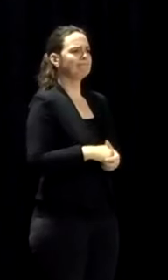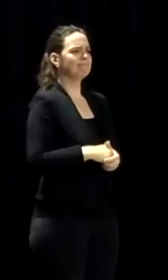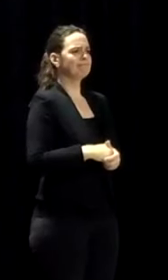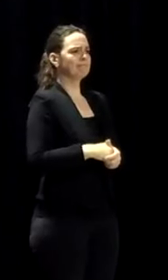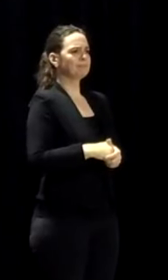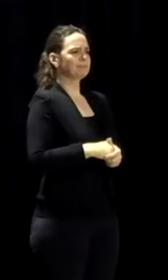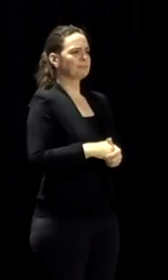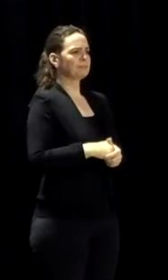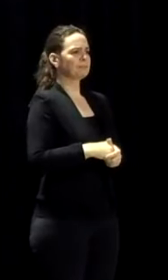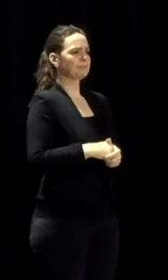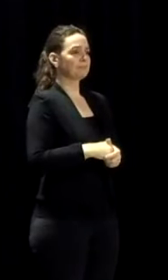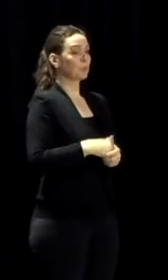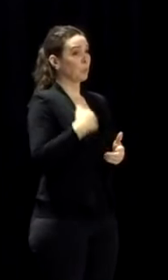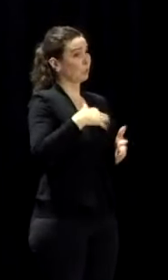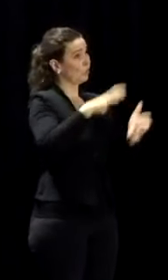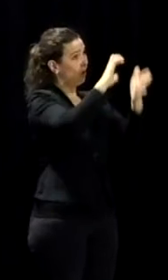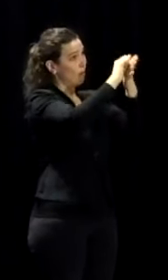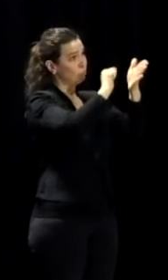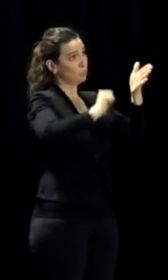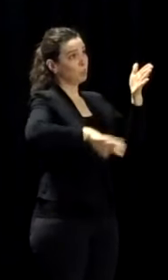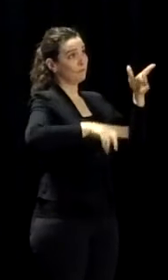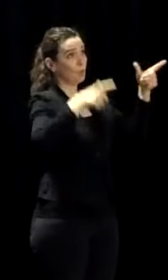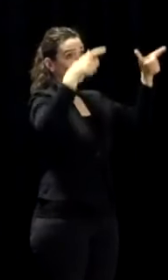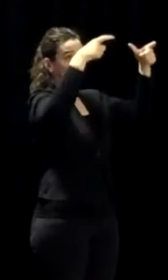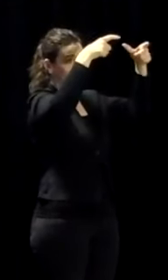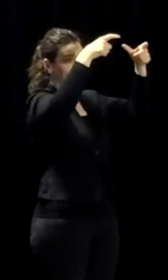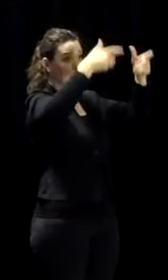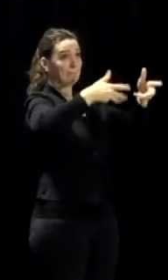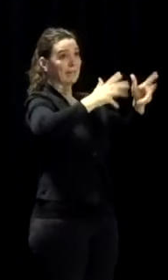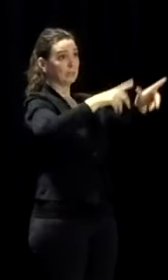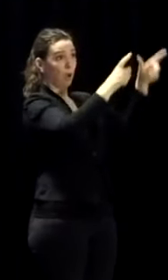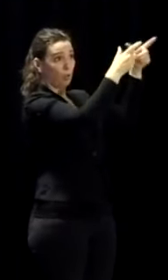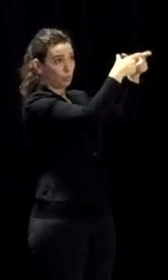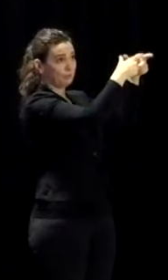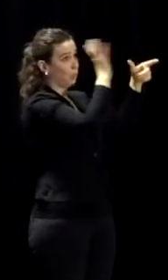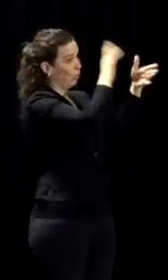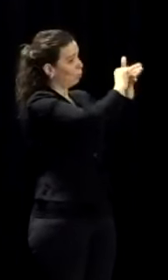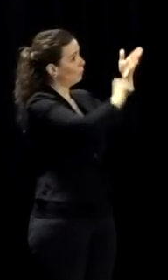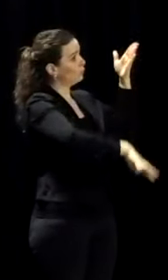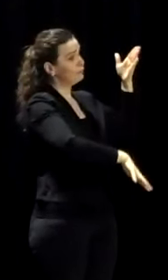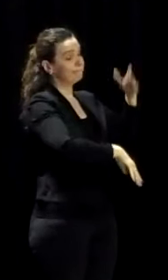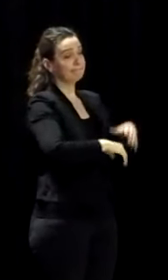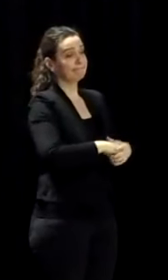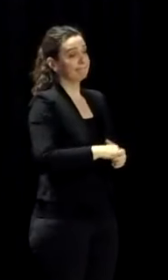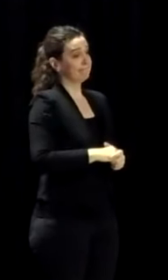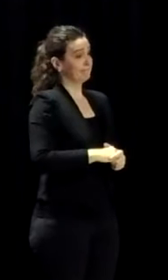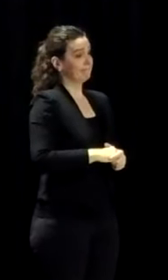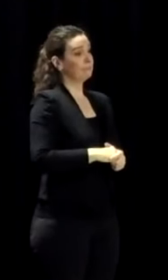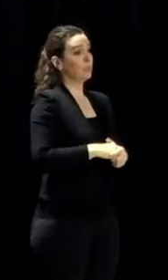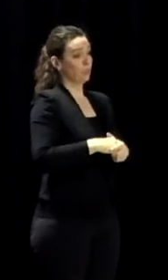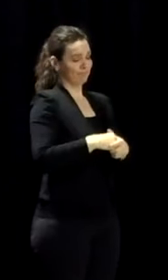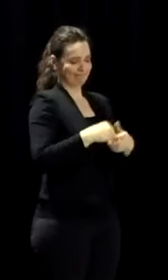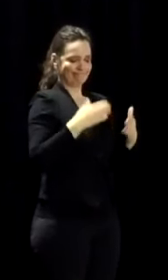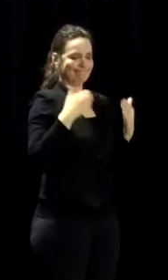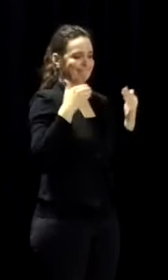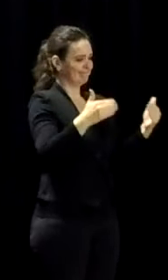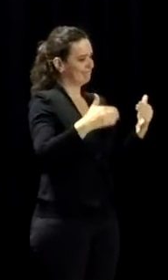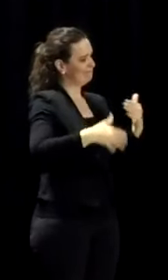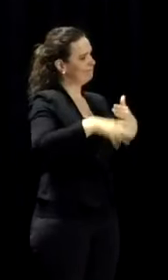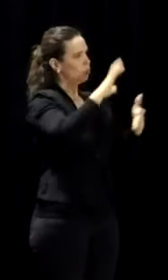skilled trades have been out all day doing that, and will continue to until they are all down. So I want to reiterate that while our parks are open, all